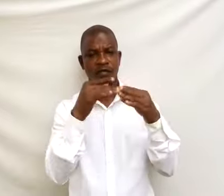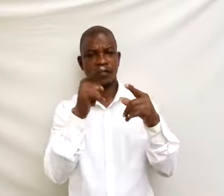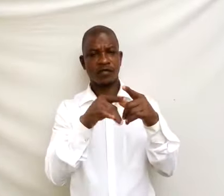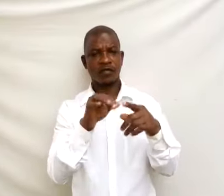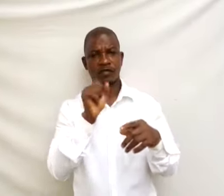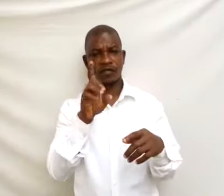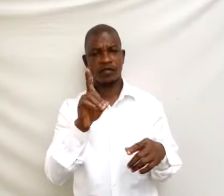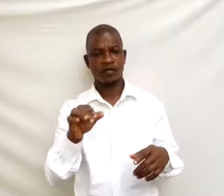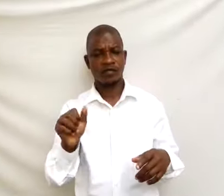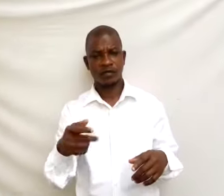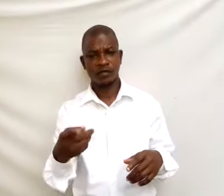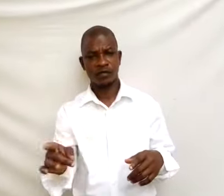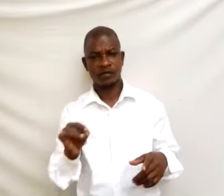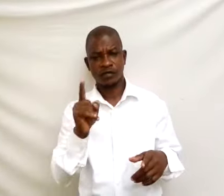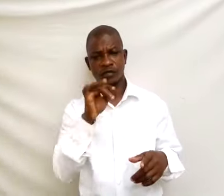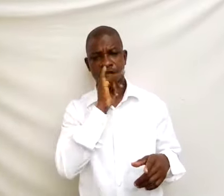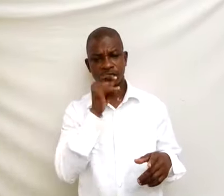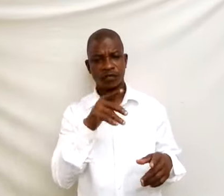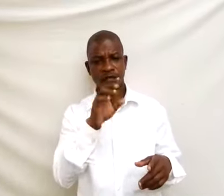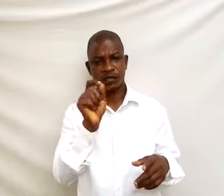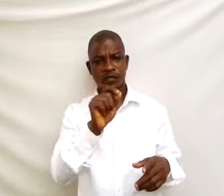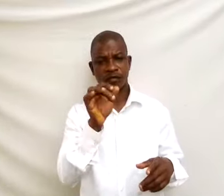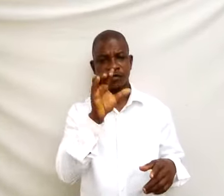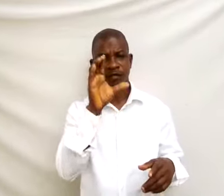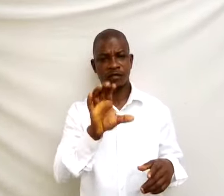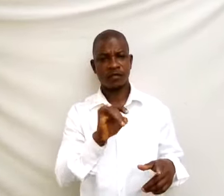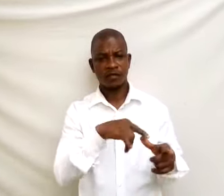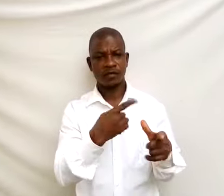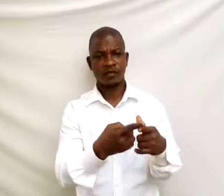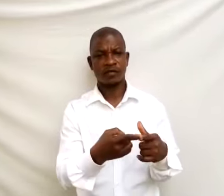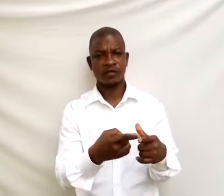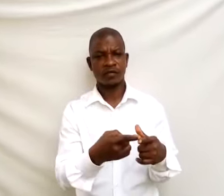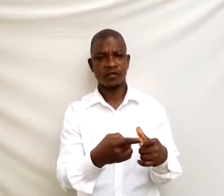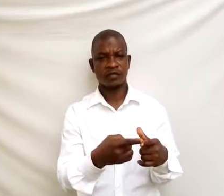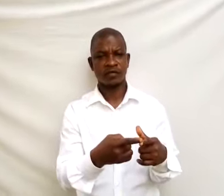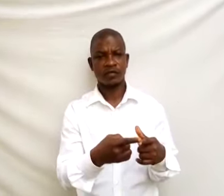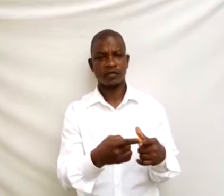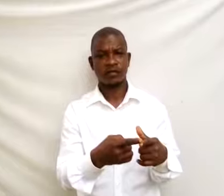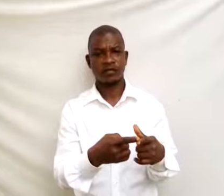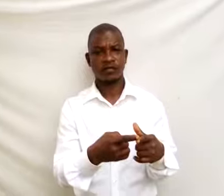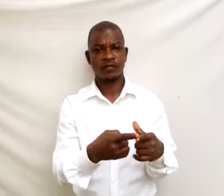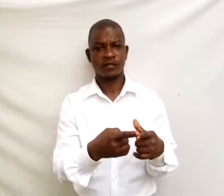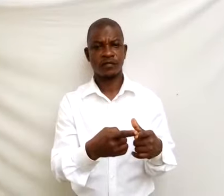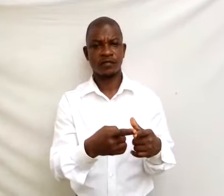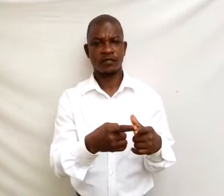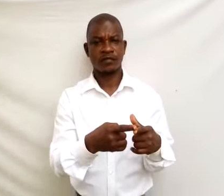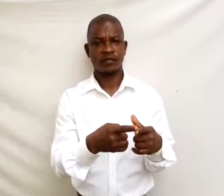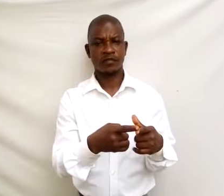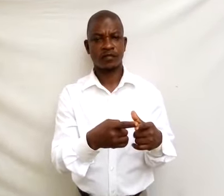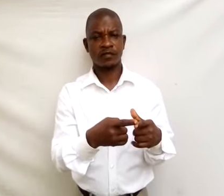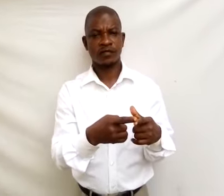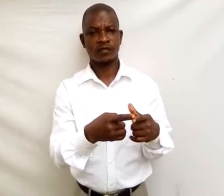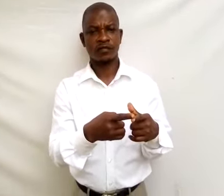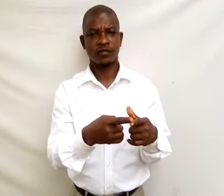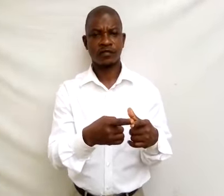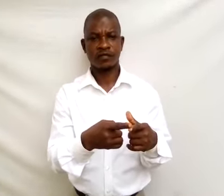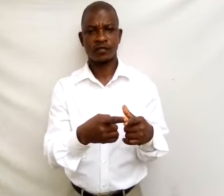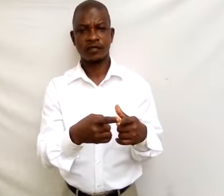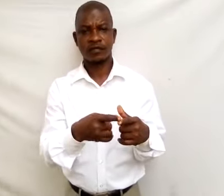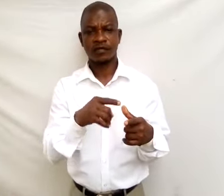delta A star C, then star